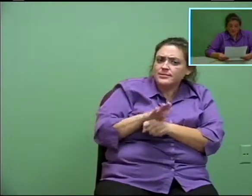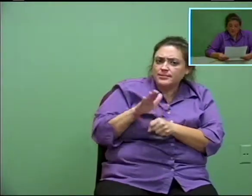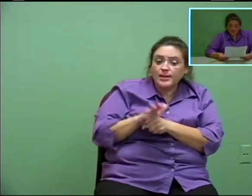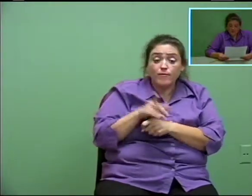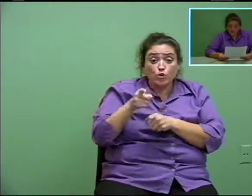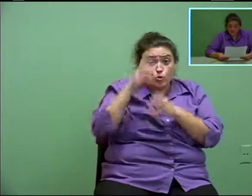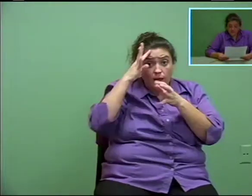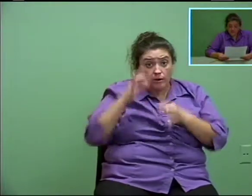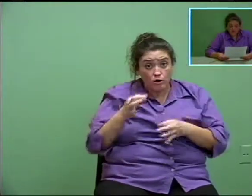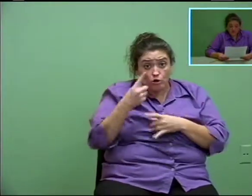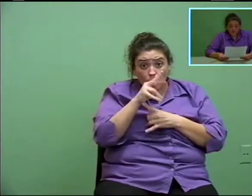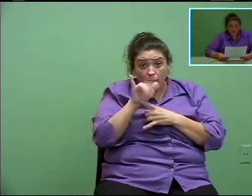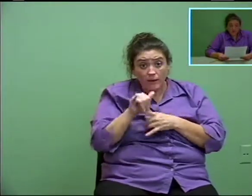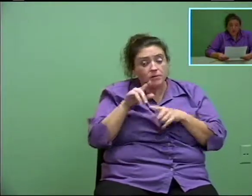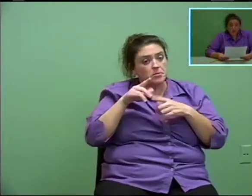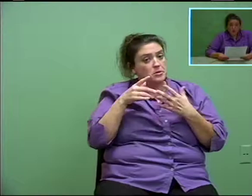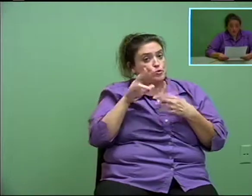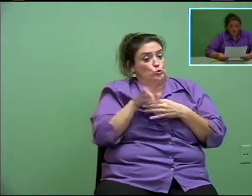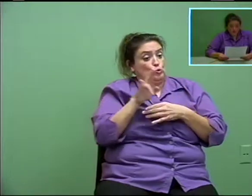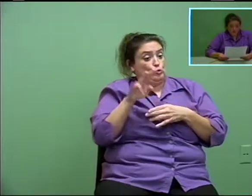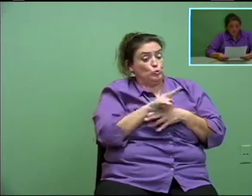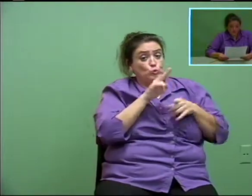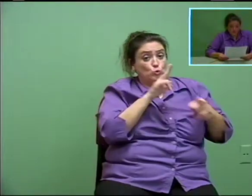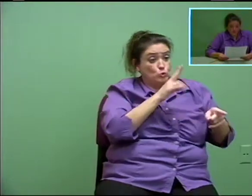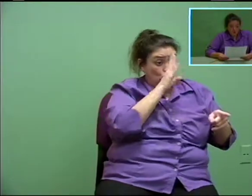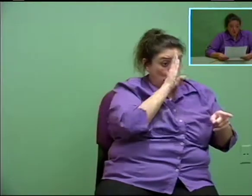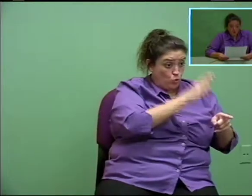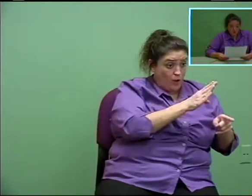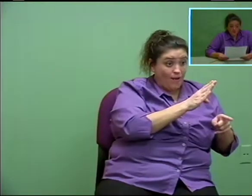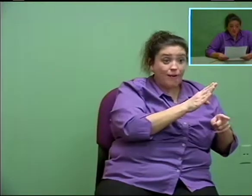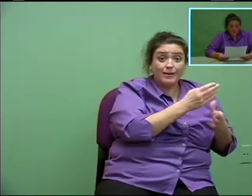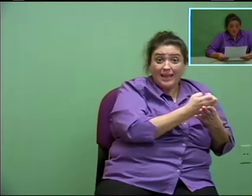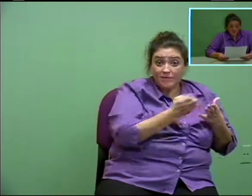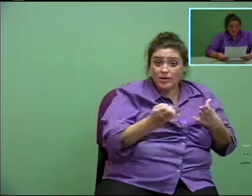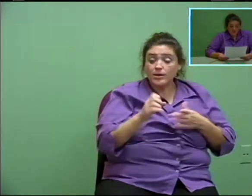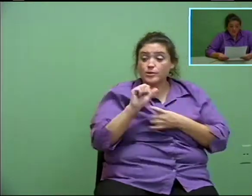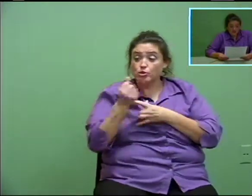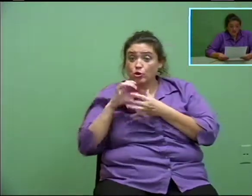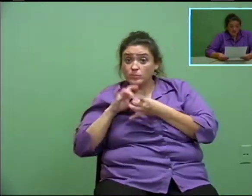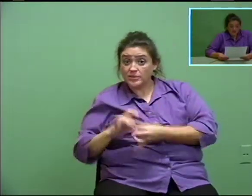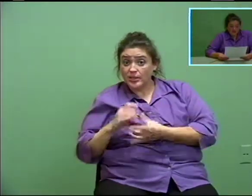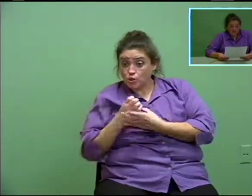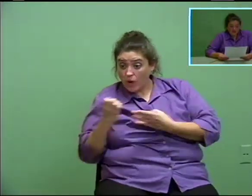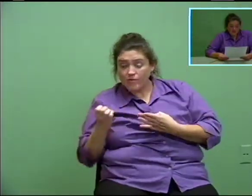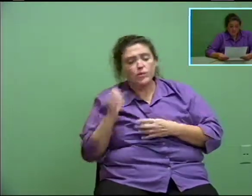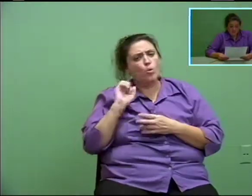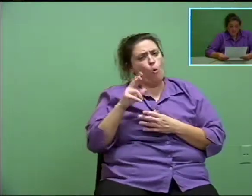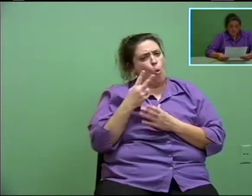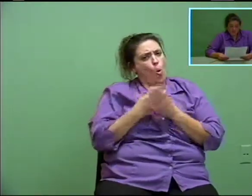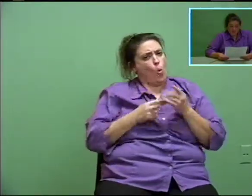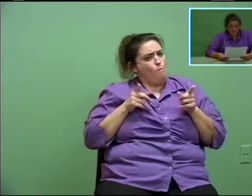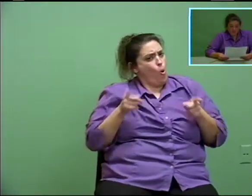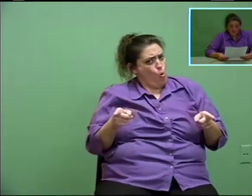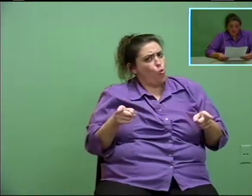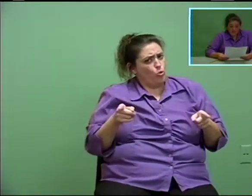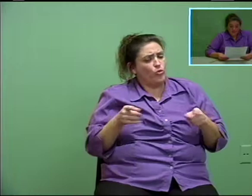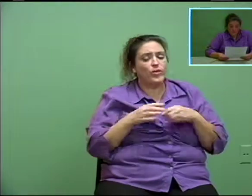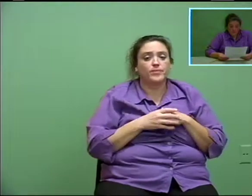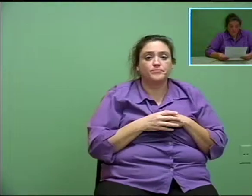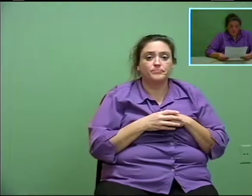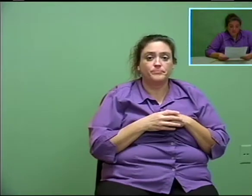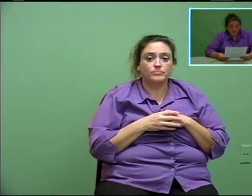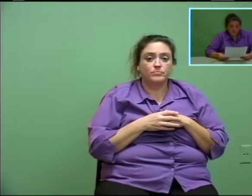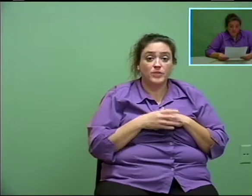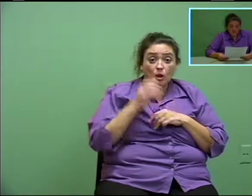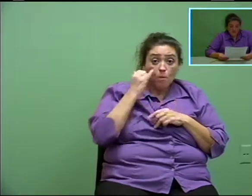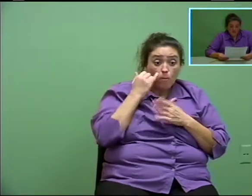evidence, circumstantial evidence, or both. When the evidence is entirely circumstantial, then